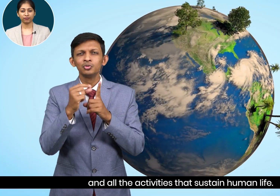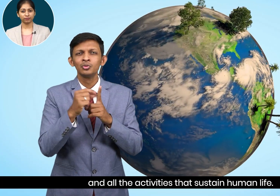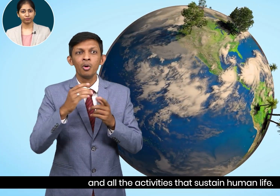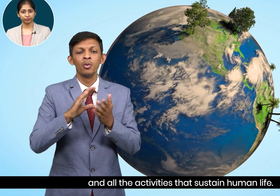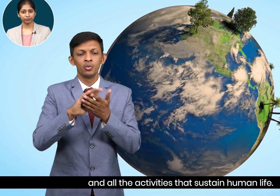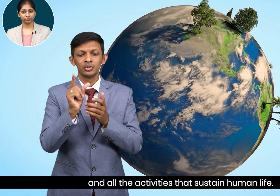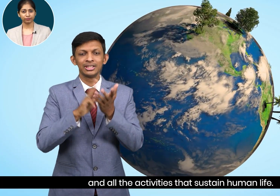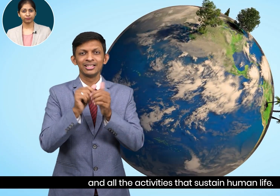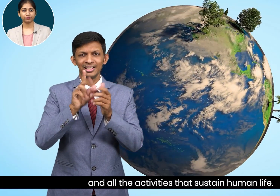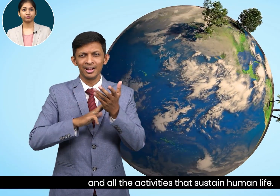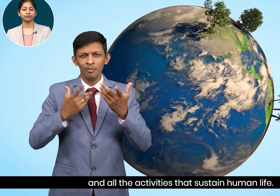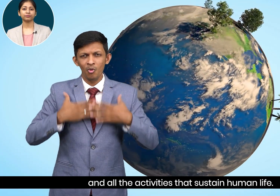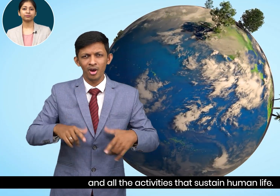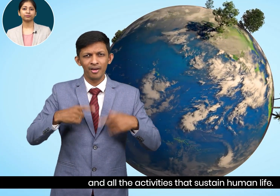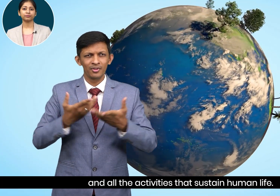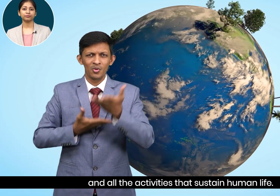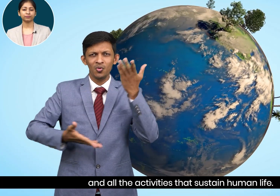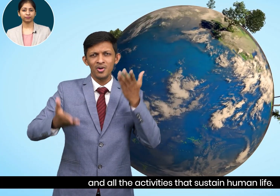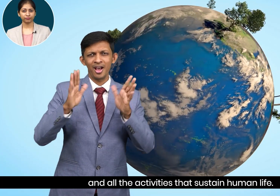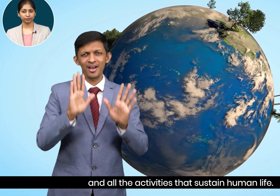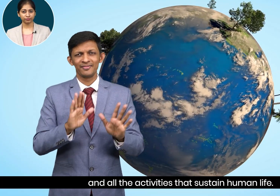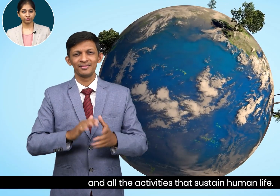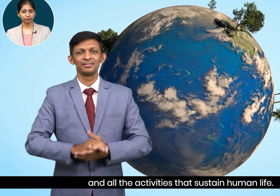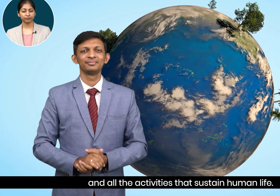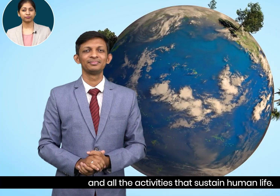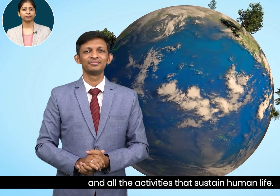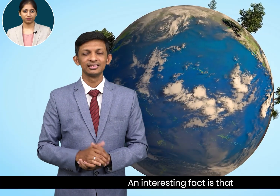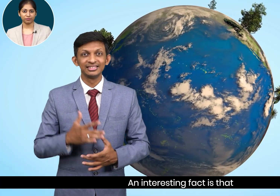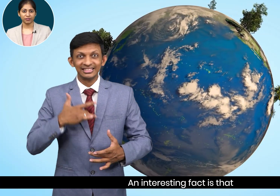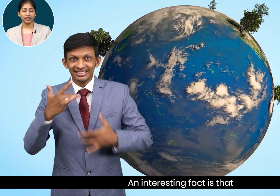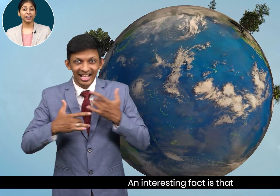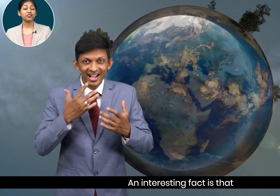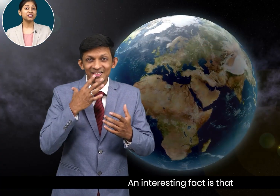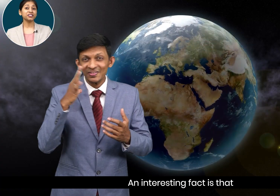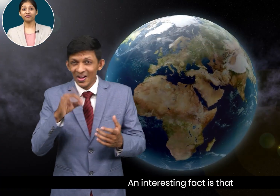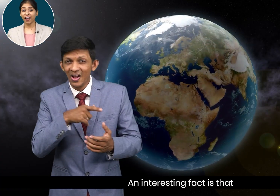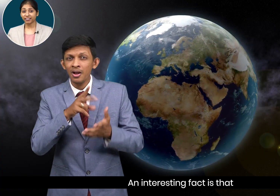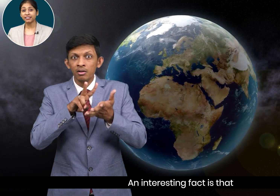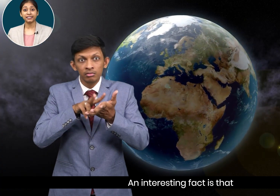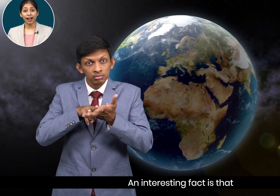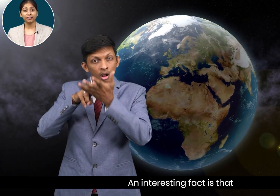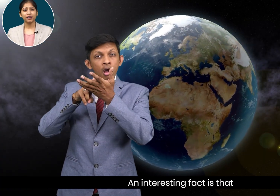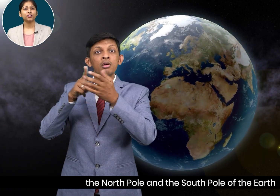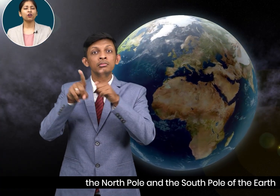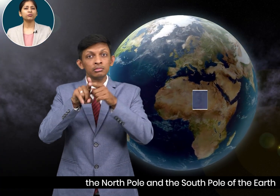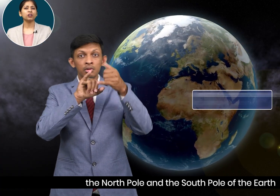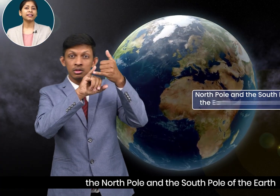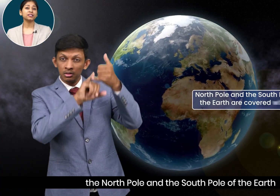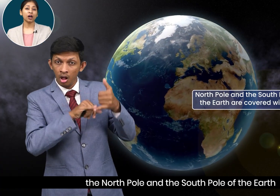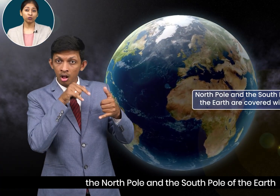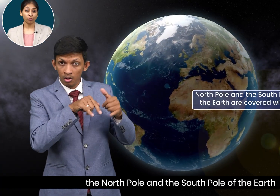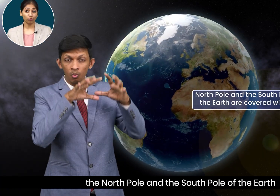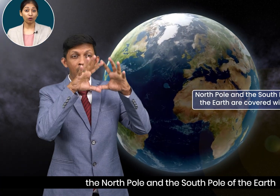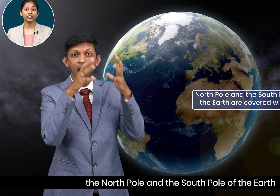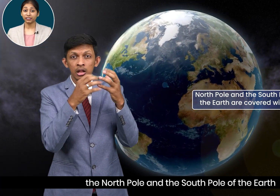life. An interesting fact is that the North Pole and